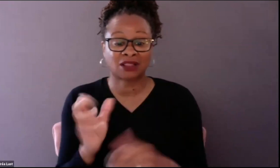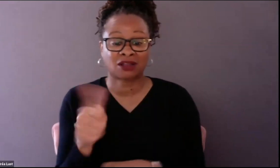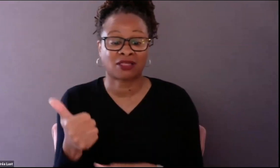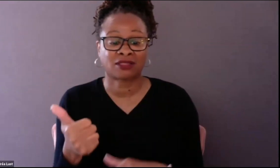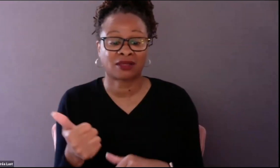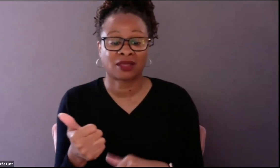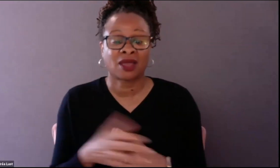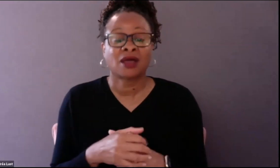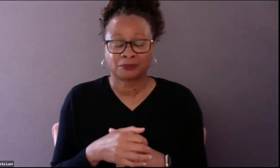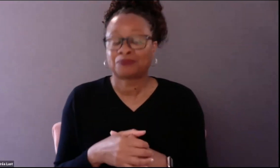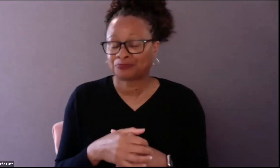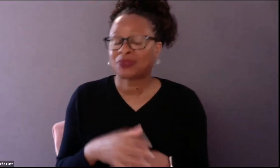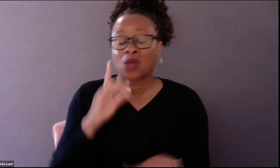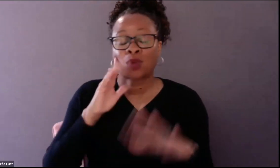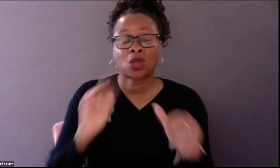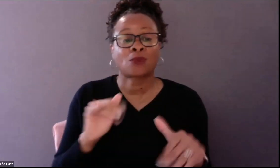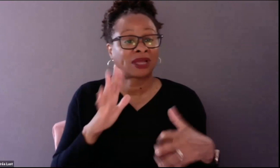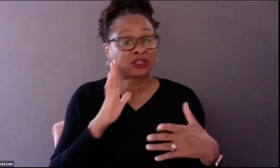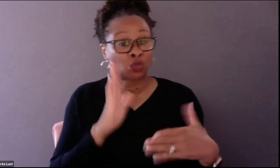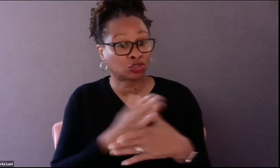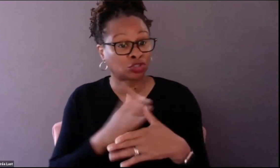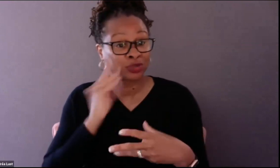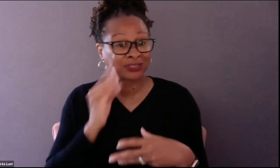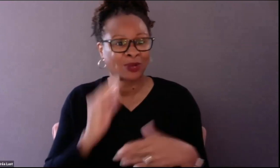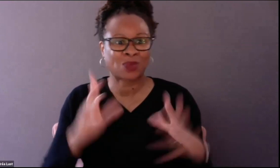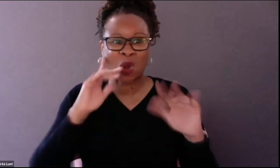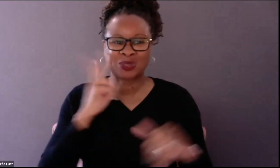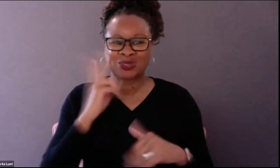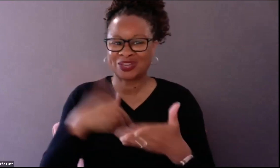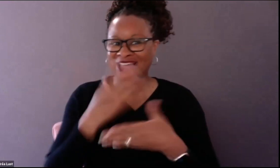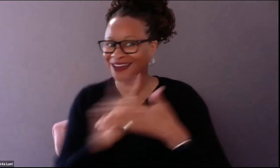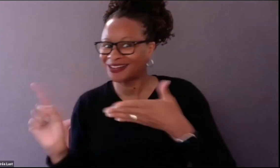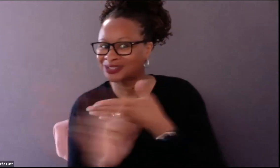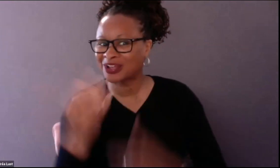your experience. And we hope to see you again next Friday.